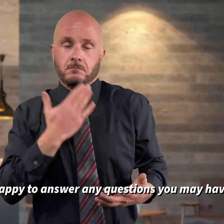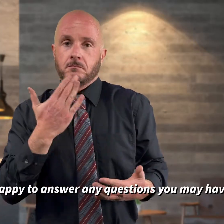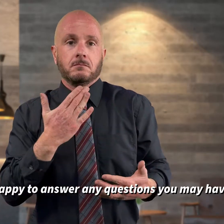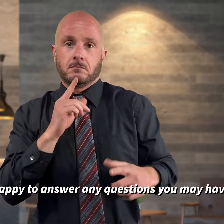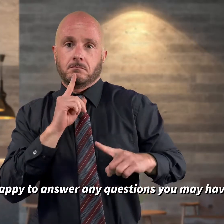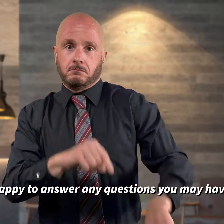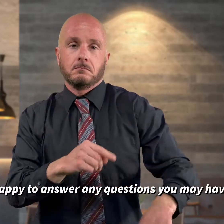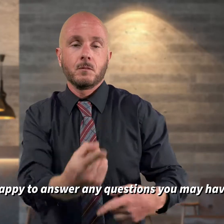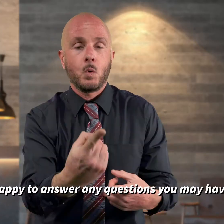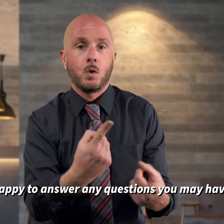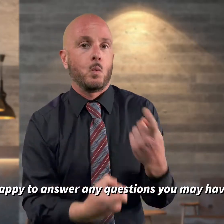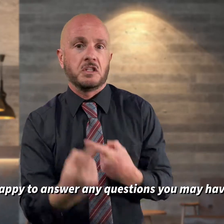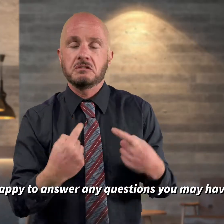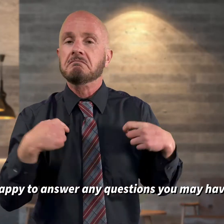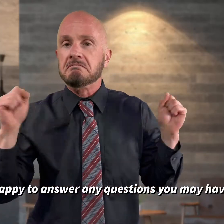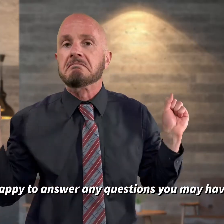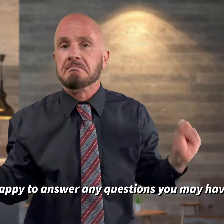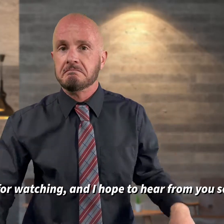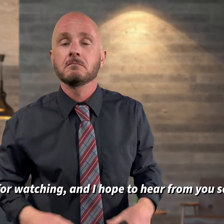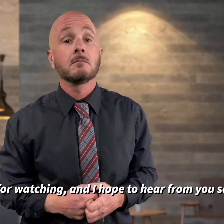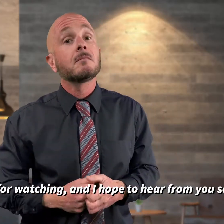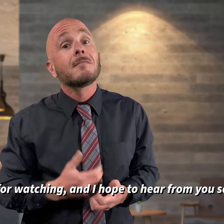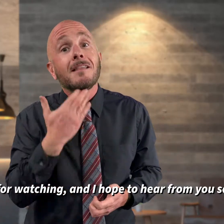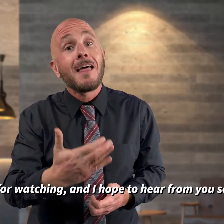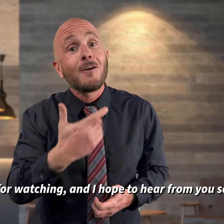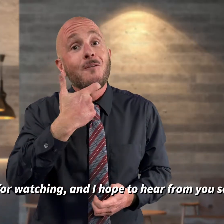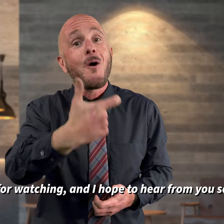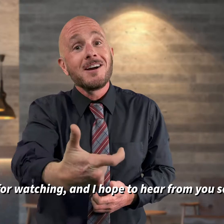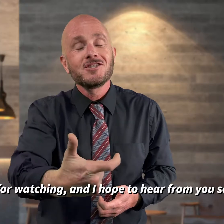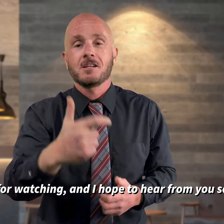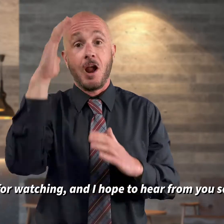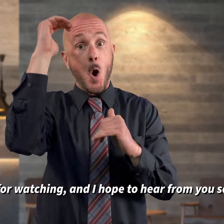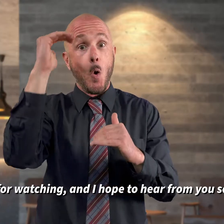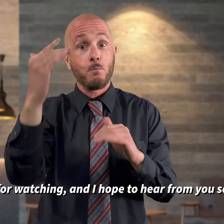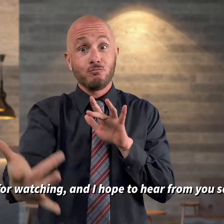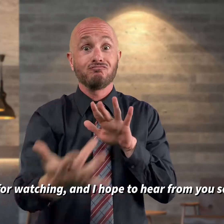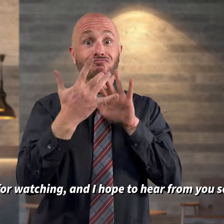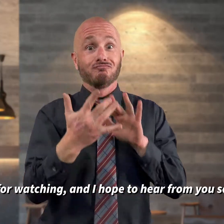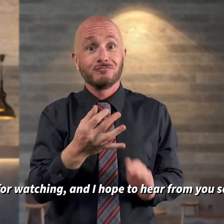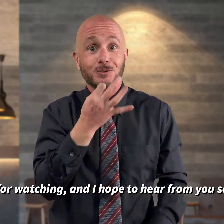answer any questions you may have. Thanks for watching, and I hope to hear from you soon.